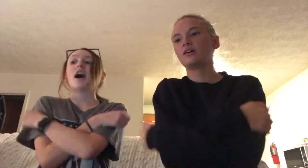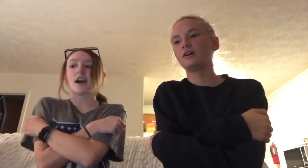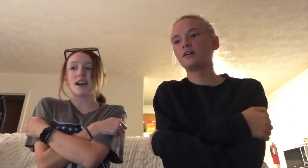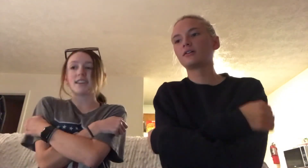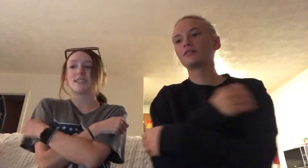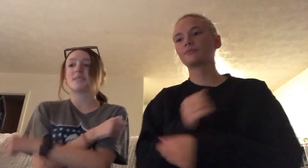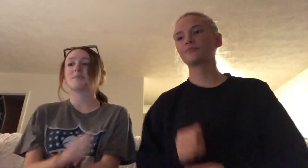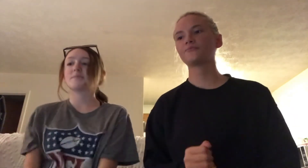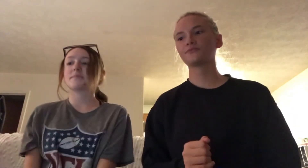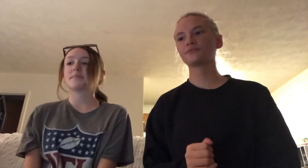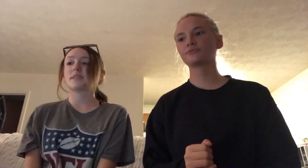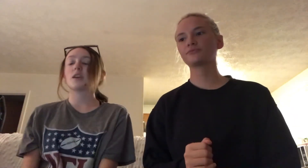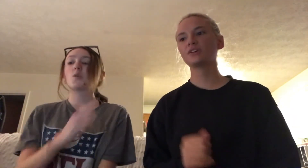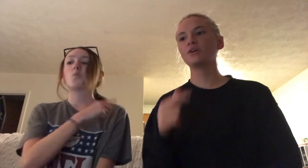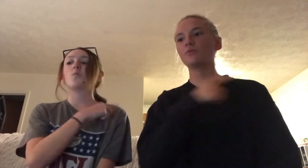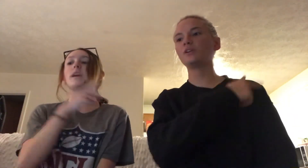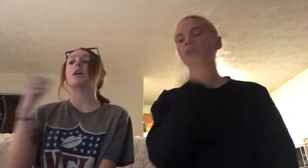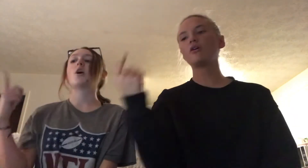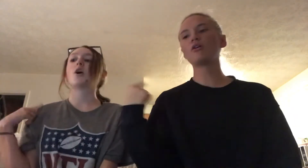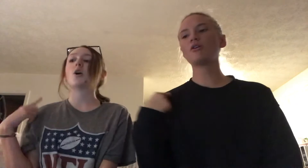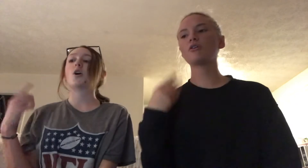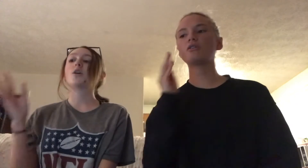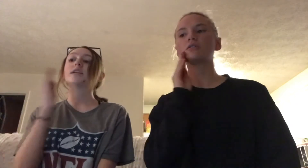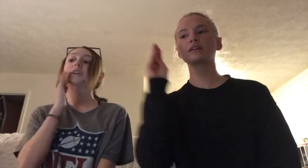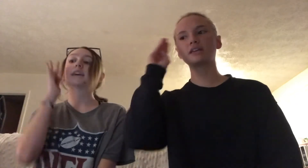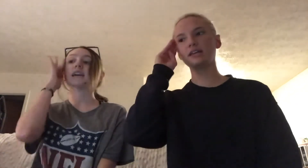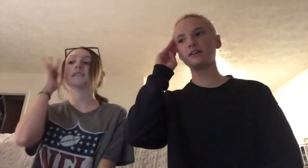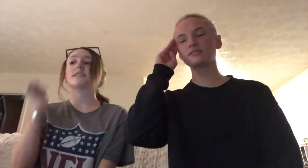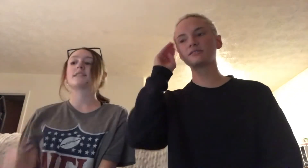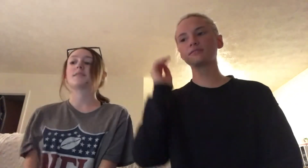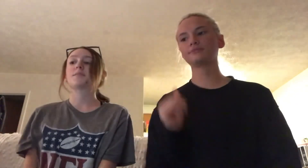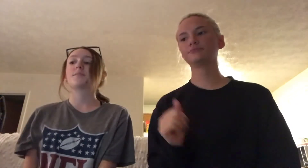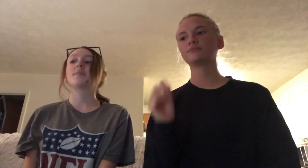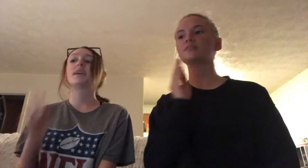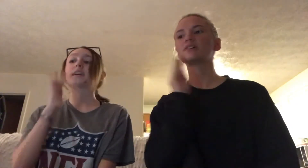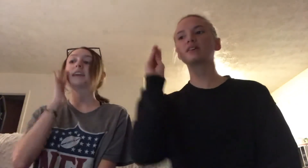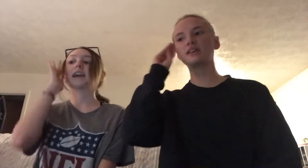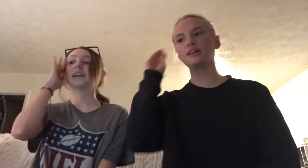Hug. We all kiss. Kiss.